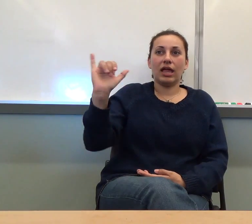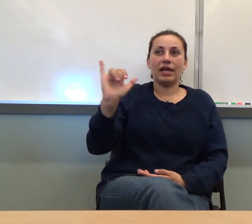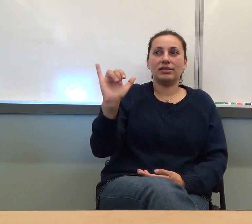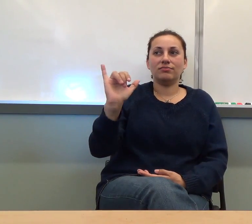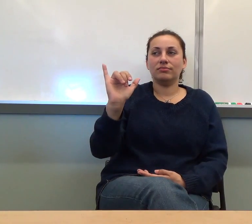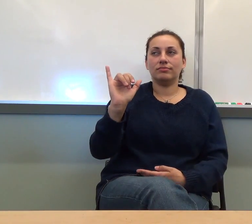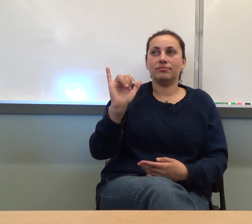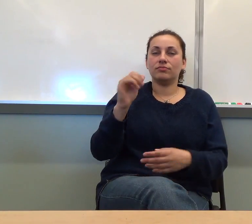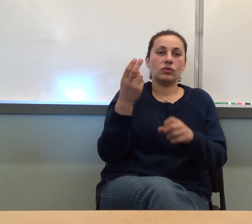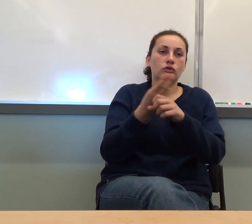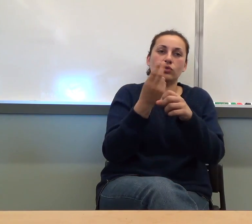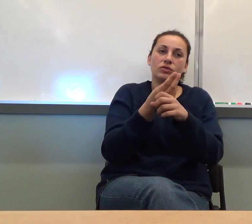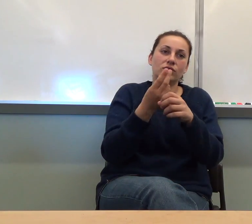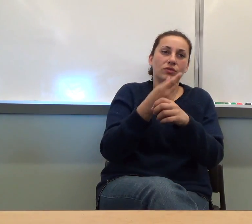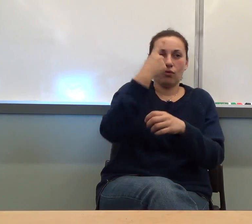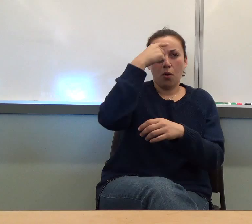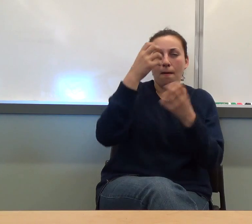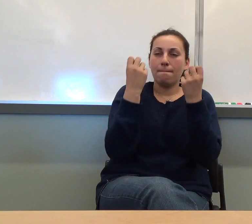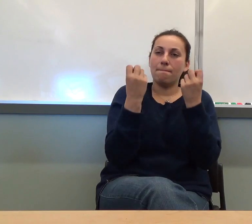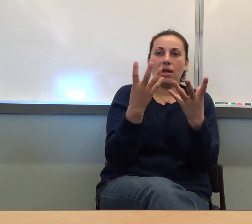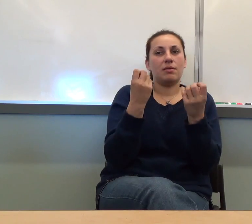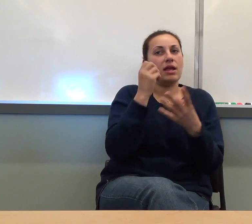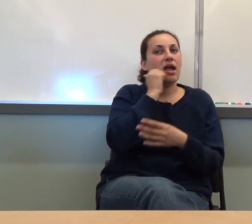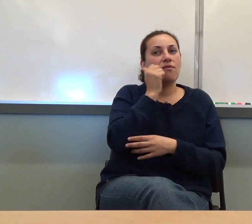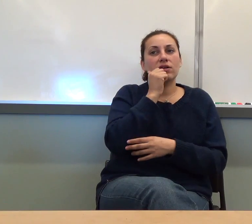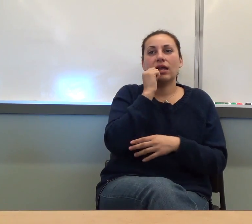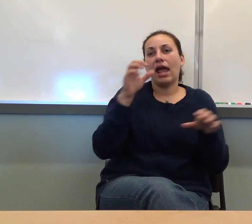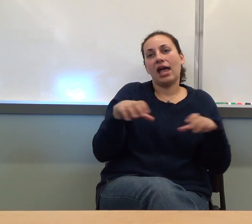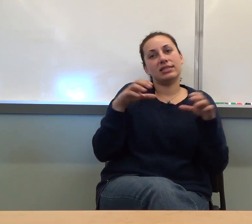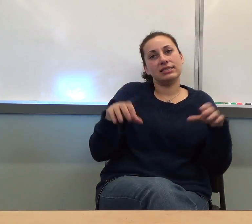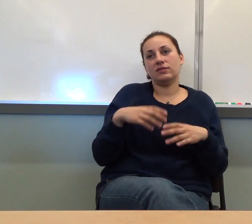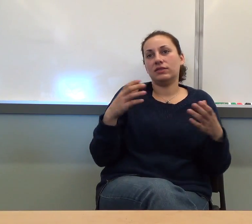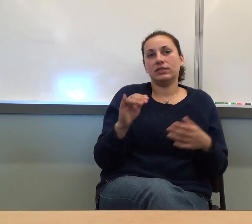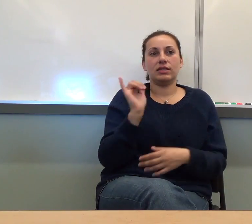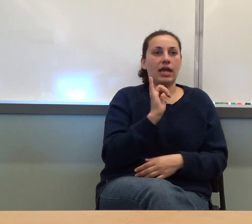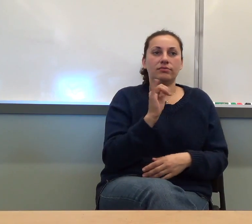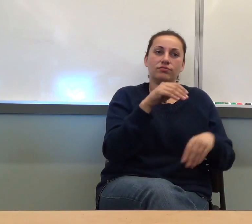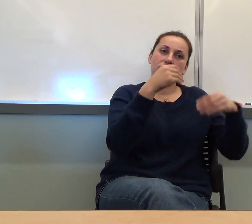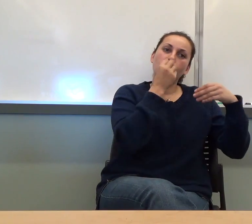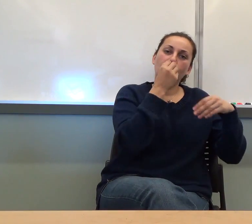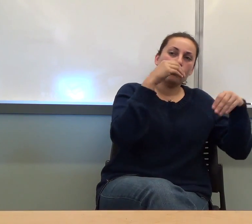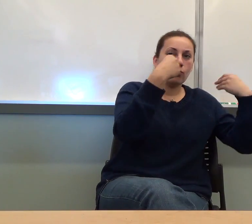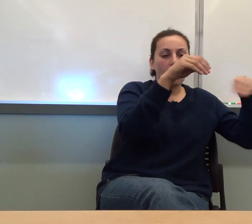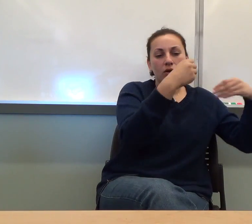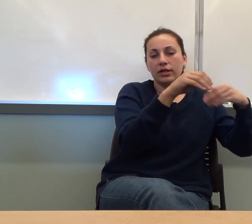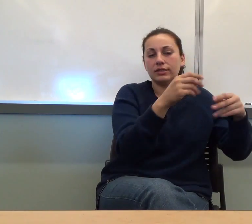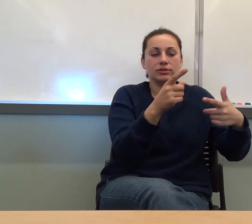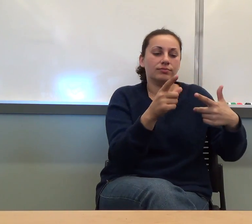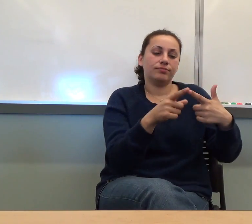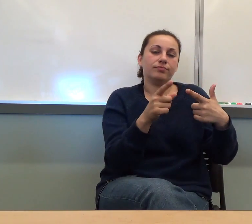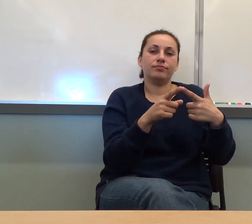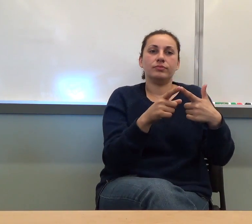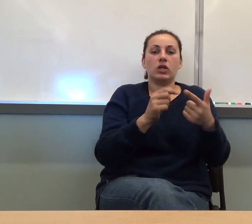in all sorts of everyday areas. It's going to be applied to supermarkets, it's going to be applied to carpentry and stuff like that,